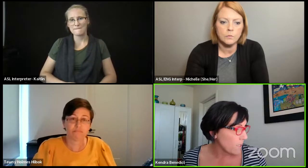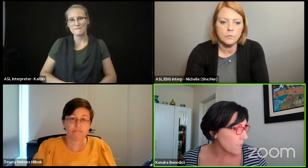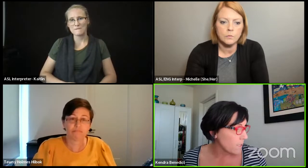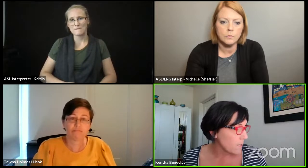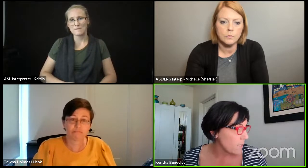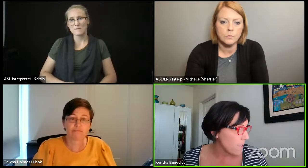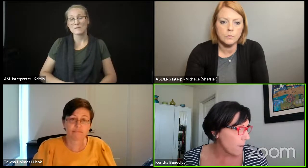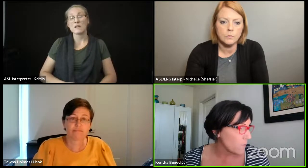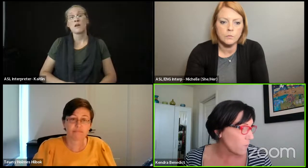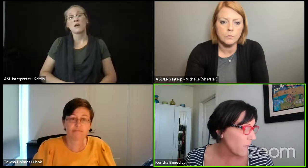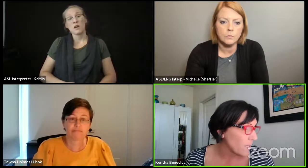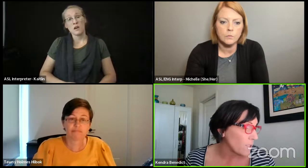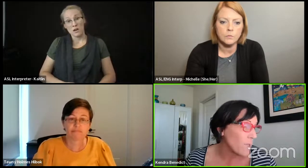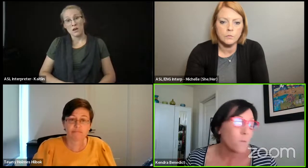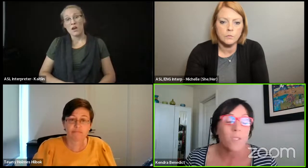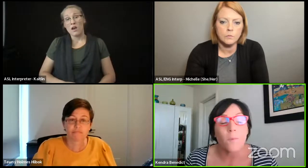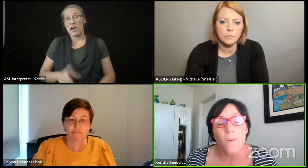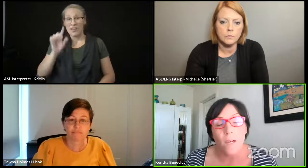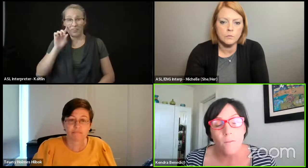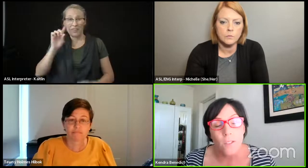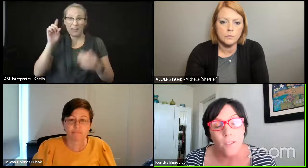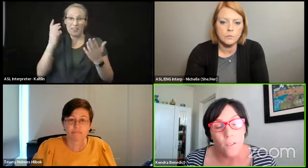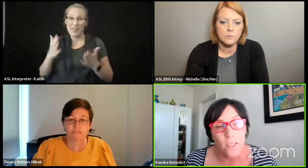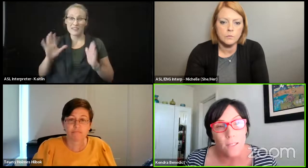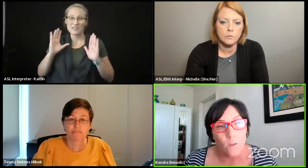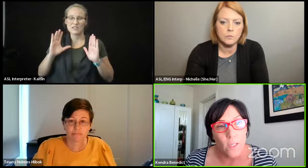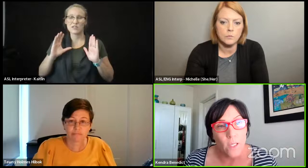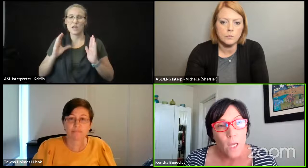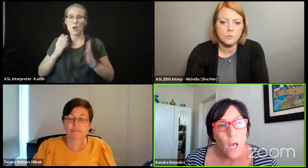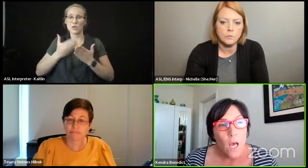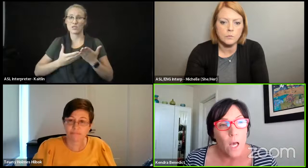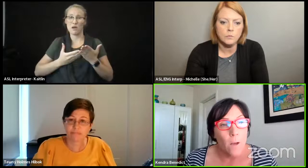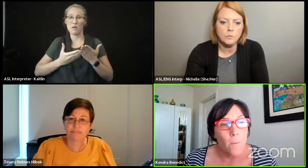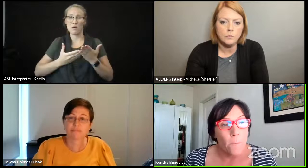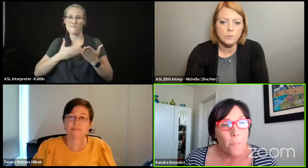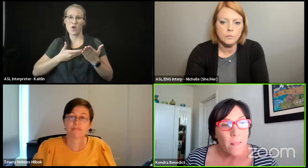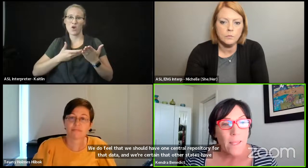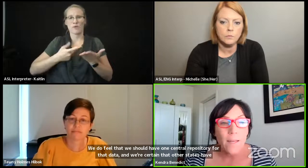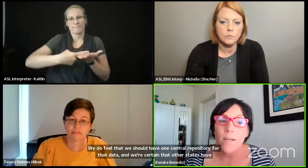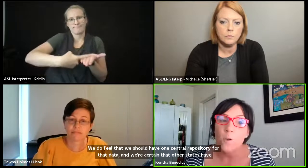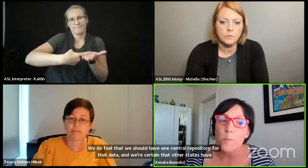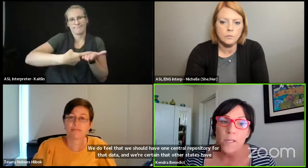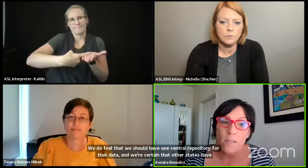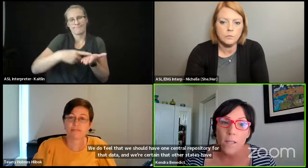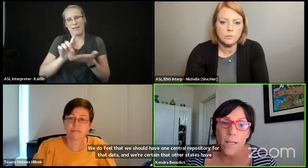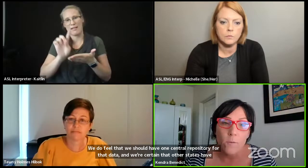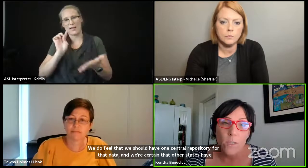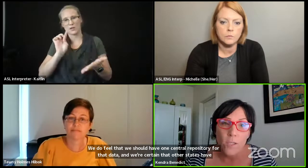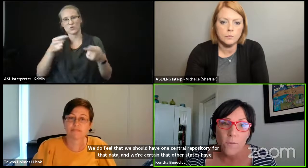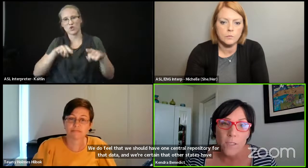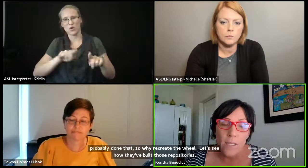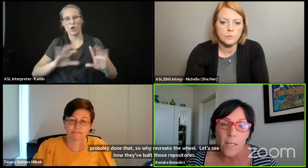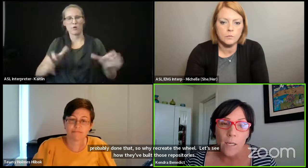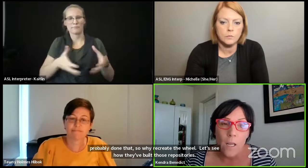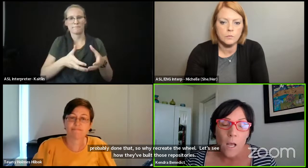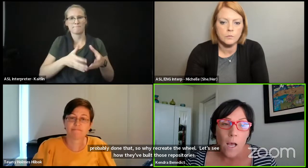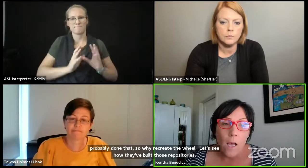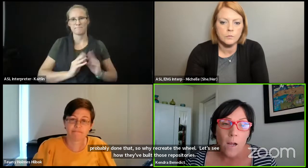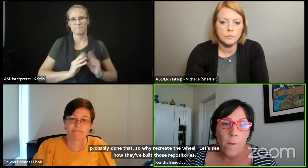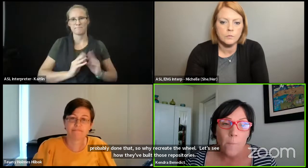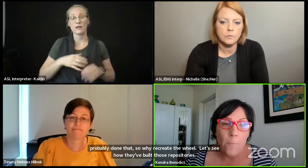I think that was about it. So that was some of our conversation last week. Again, I know it mirrors a lot of what Jennifer